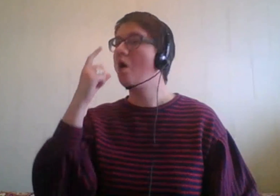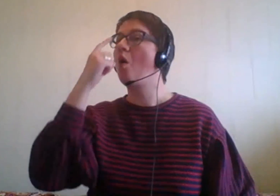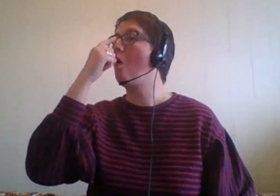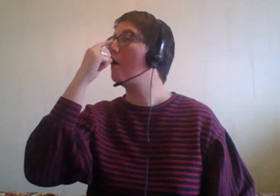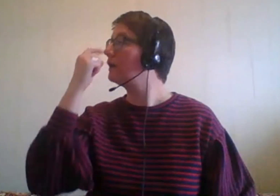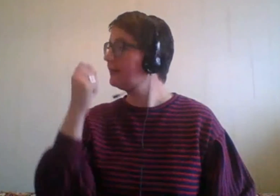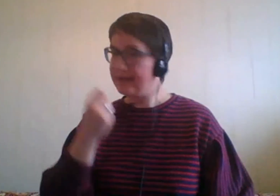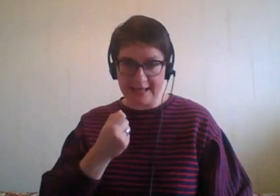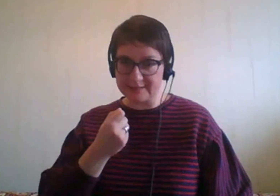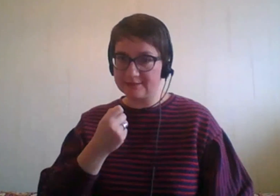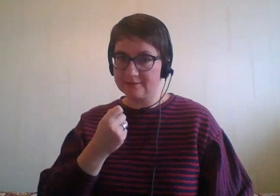or can't,